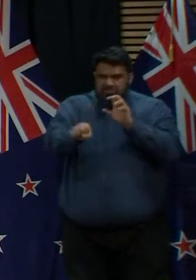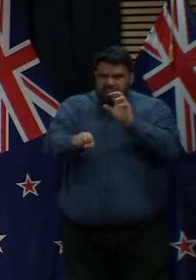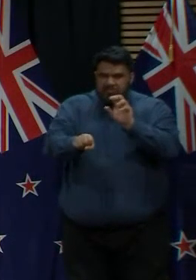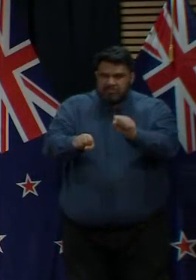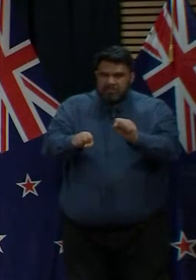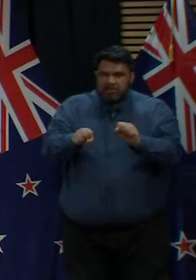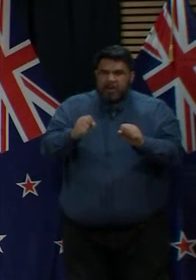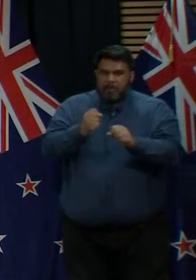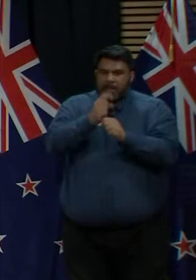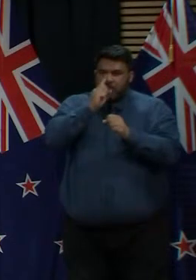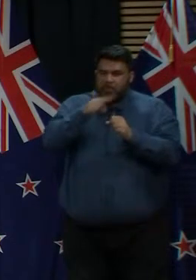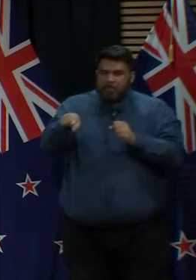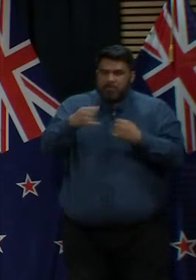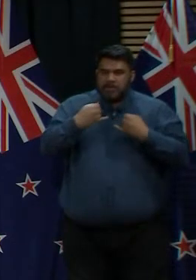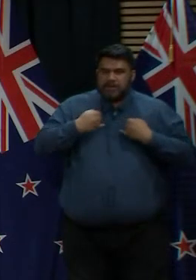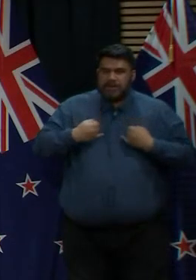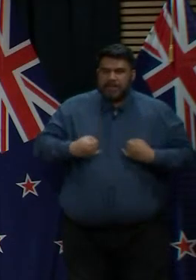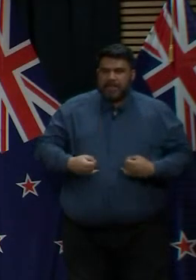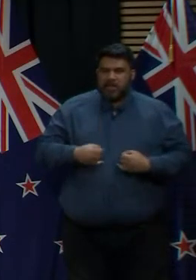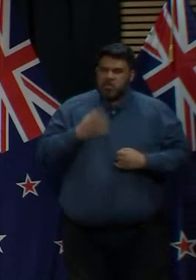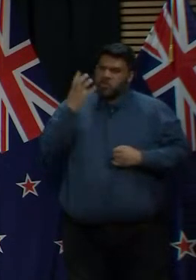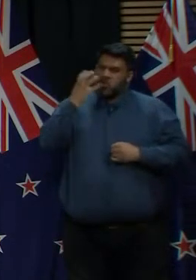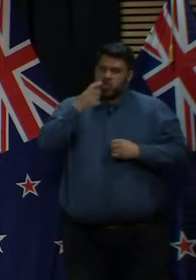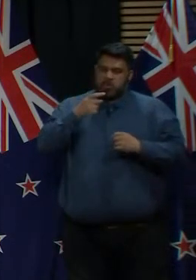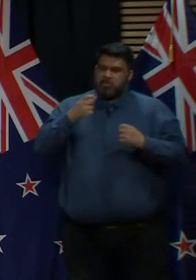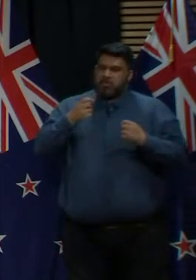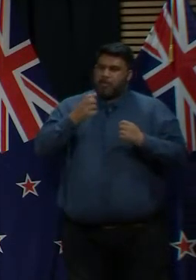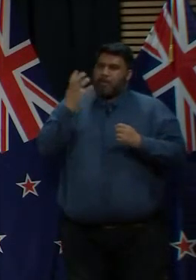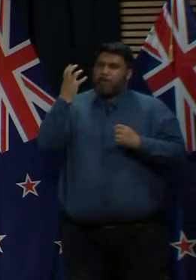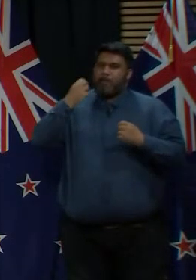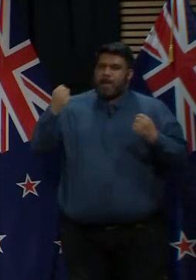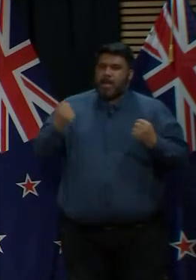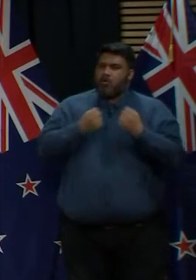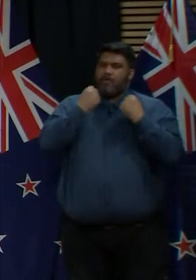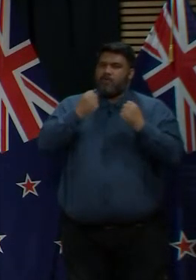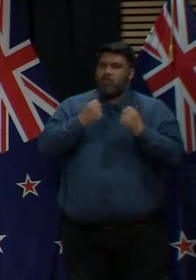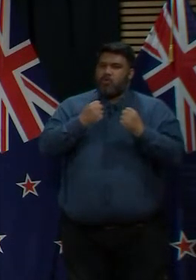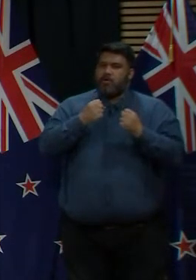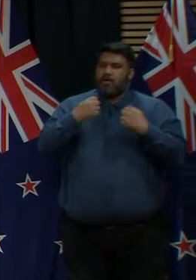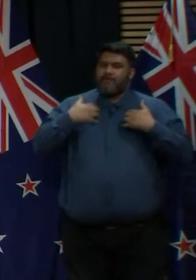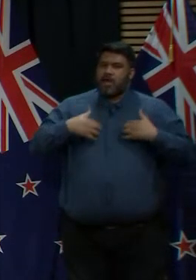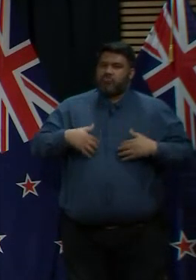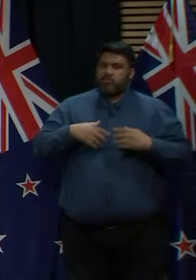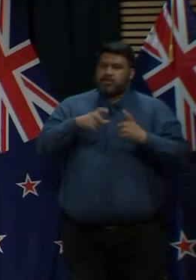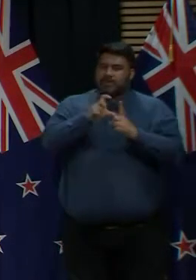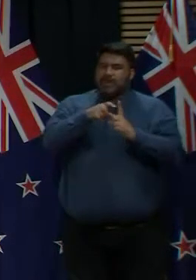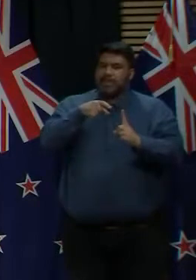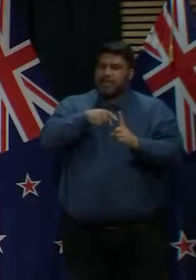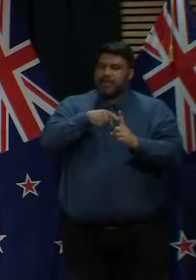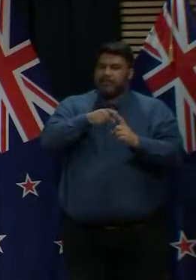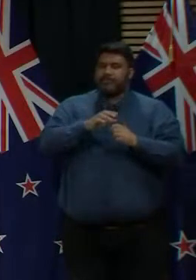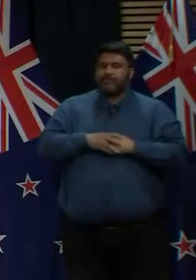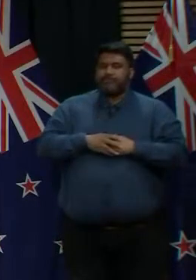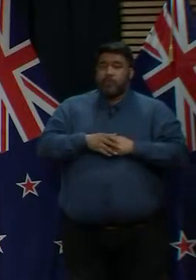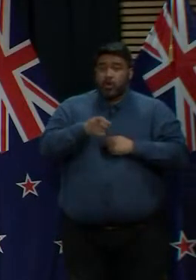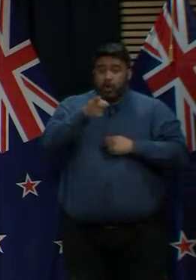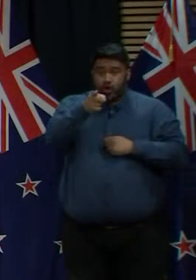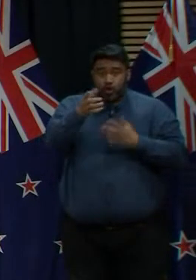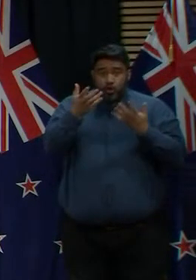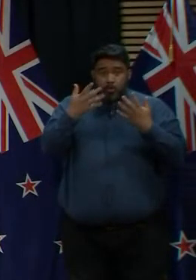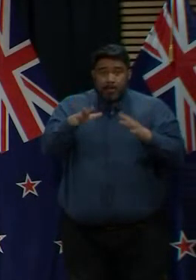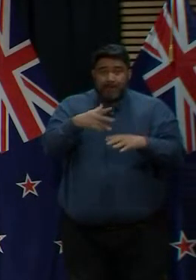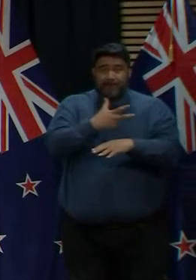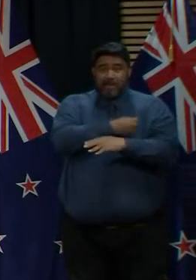it's quickly found a lot of people and potentially overwhelmed the health system. Now, if you're someone who has been vaccinated, you might think that